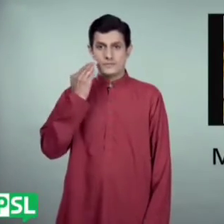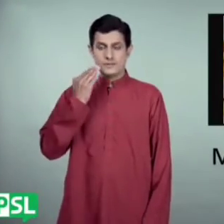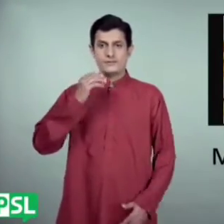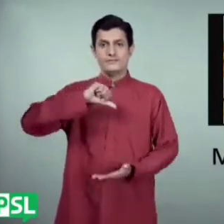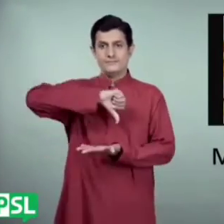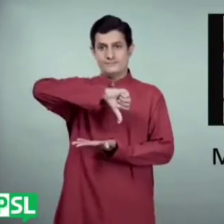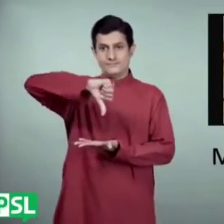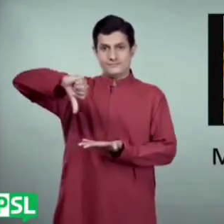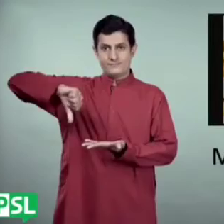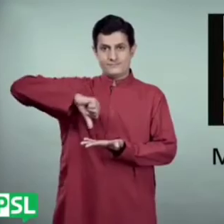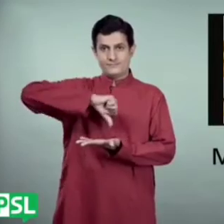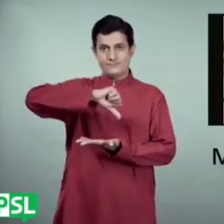mustard sauce,